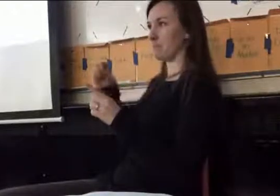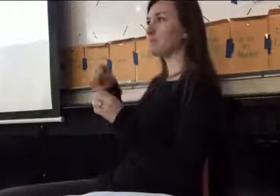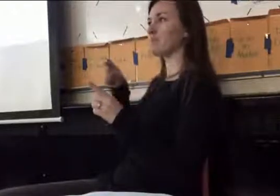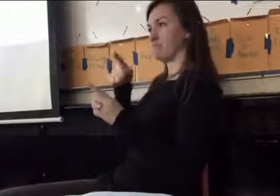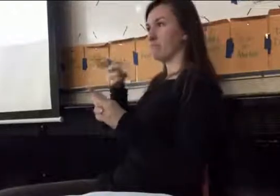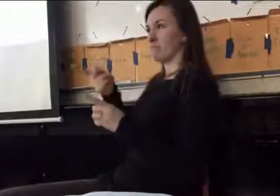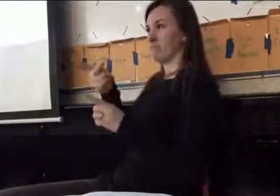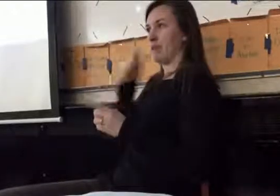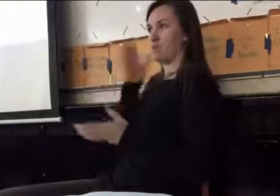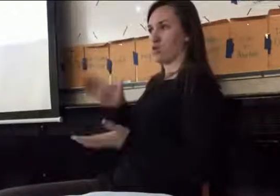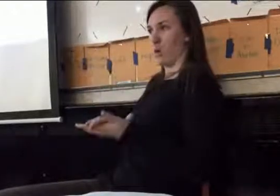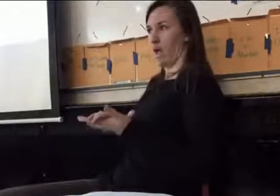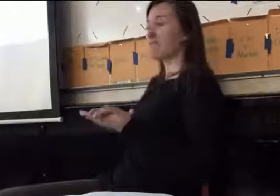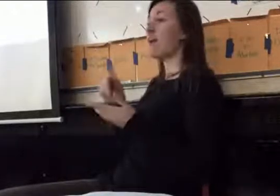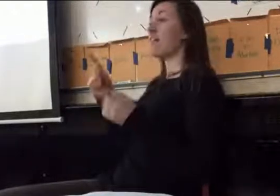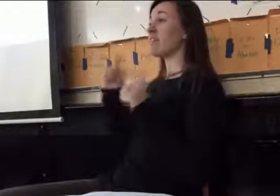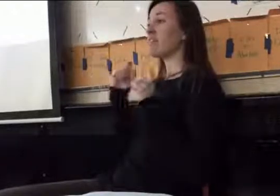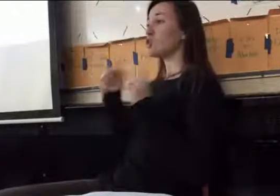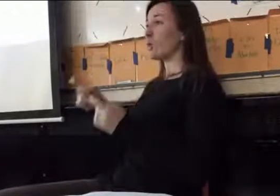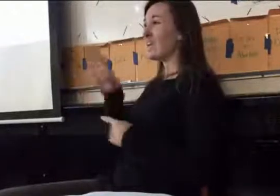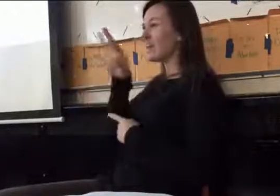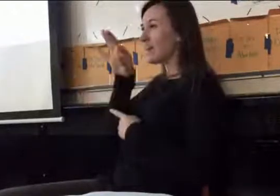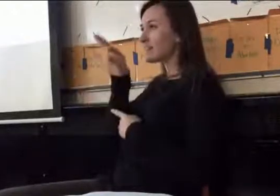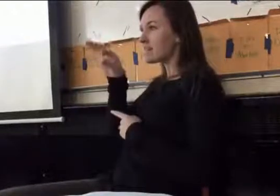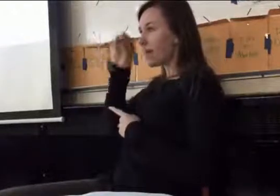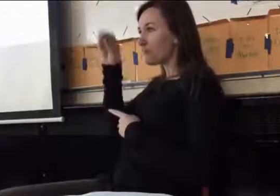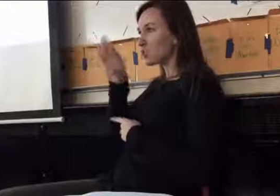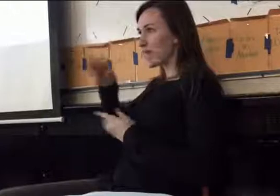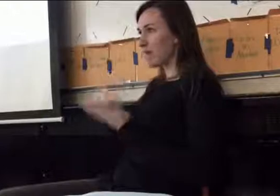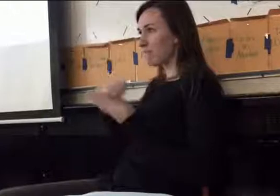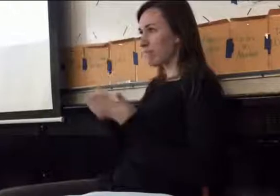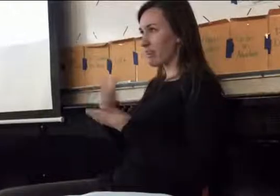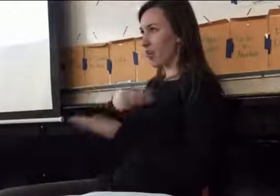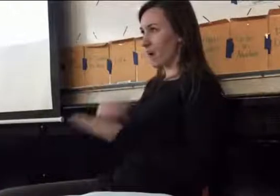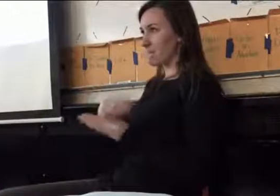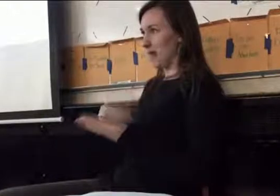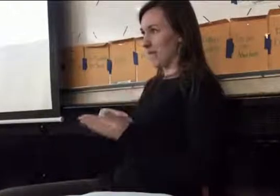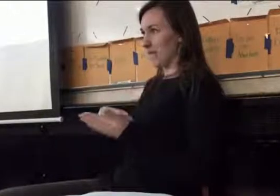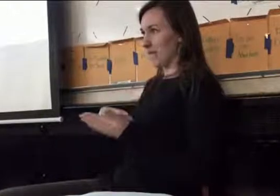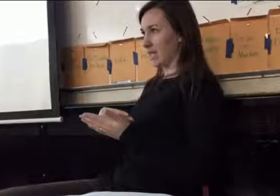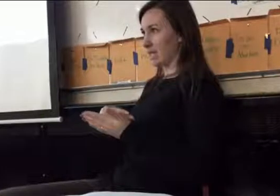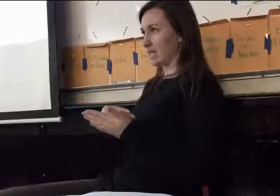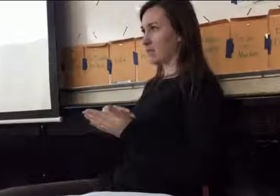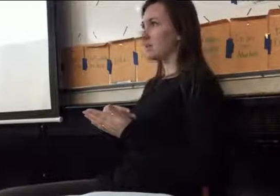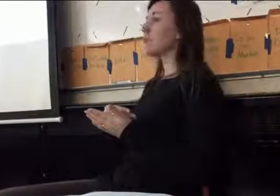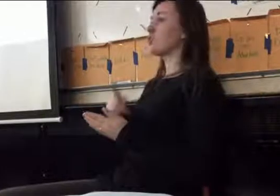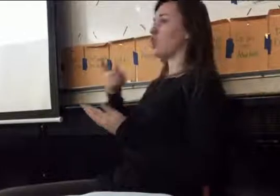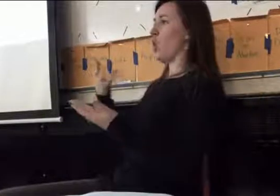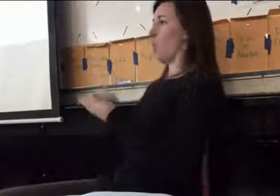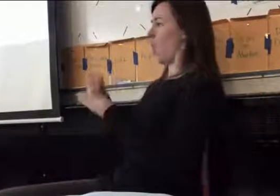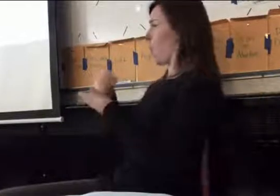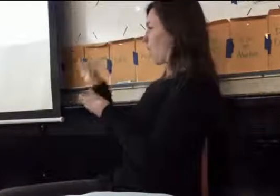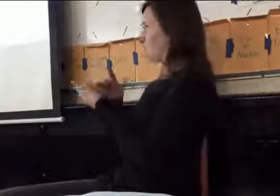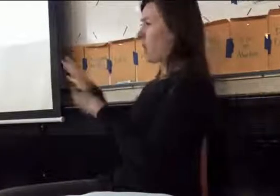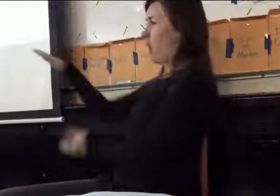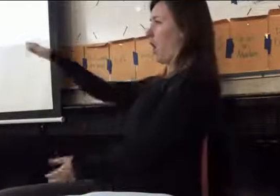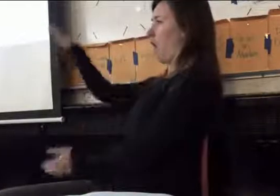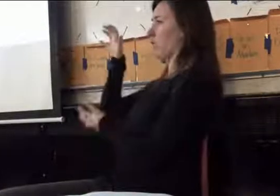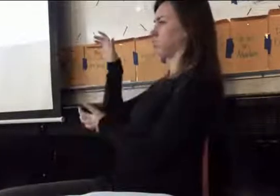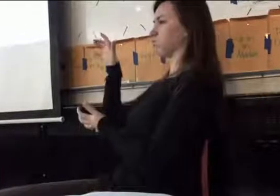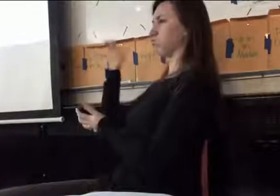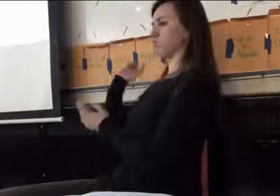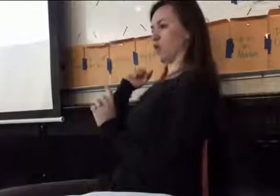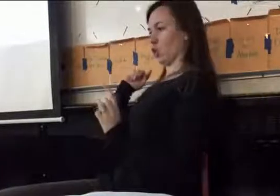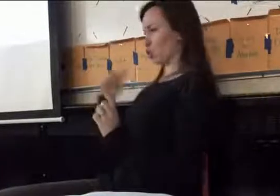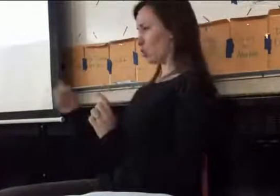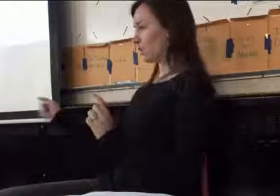billion. So they've donated all of this money, right? So it sounds like captain of industry, awesome. Well, with every person